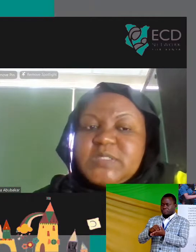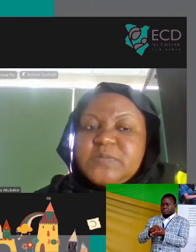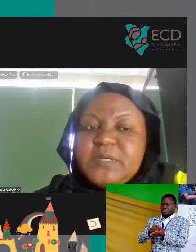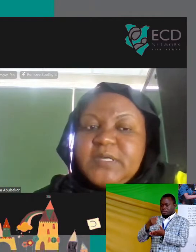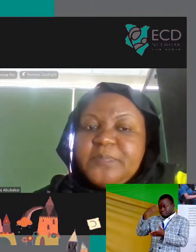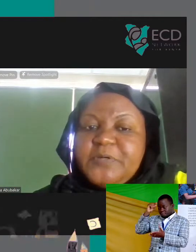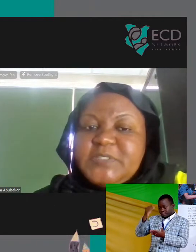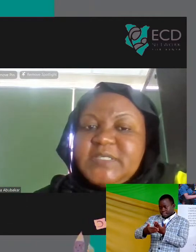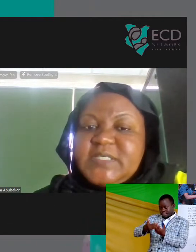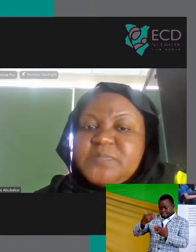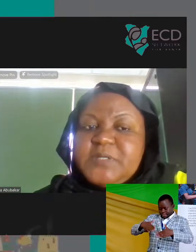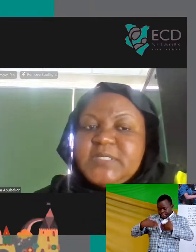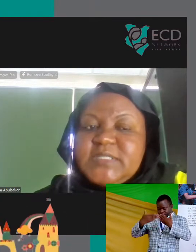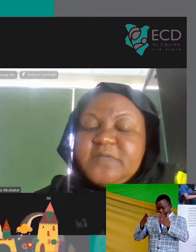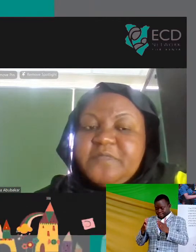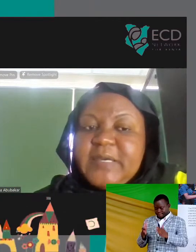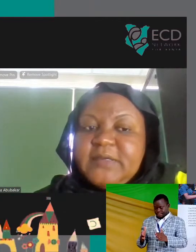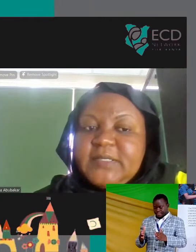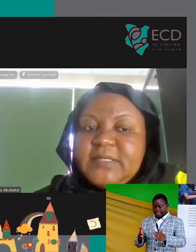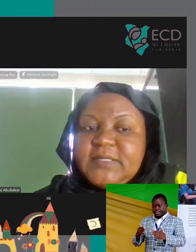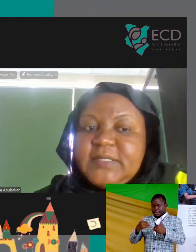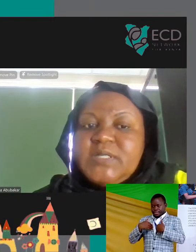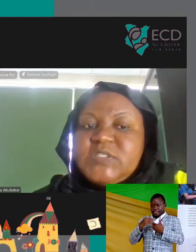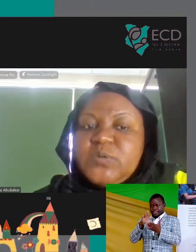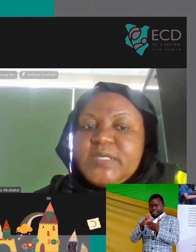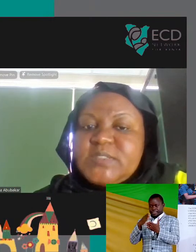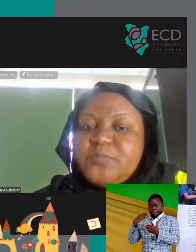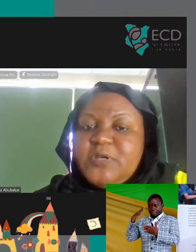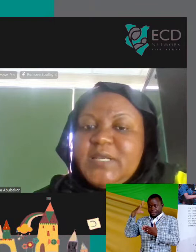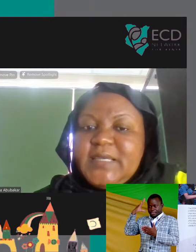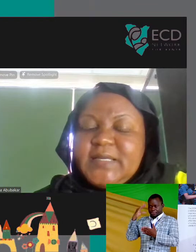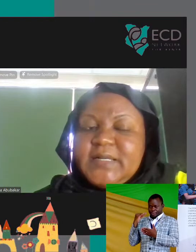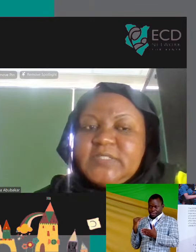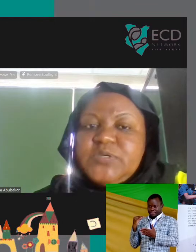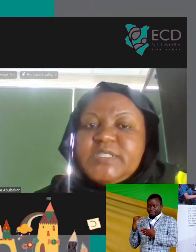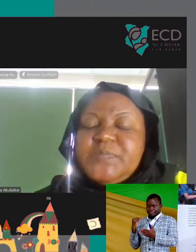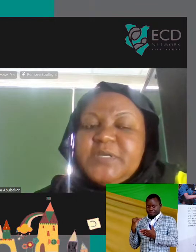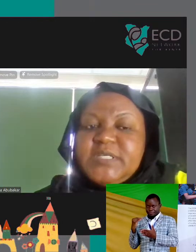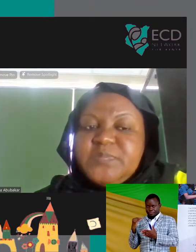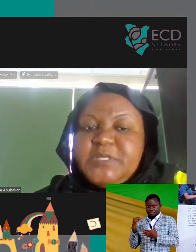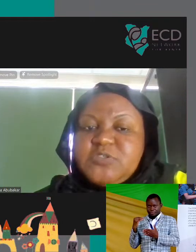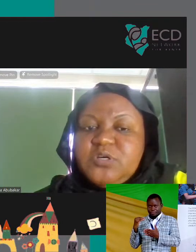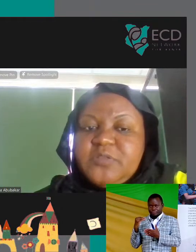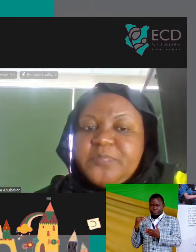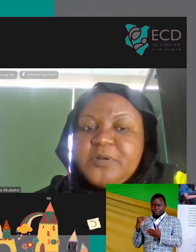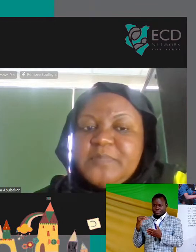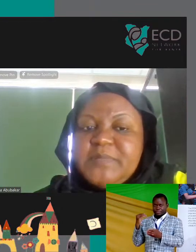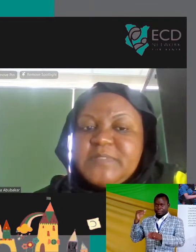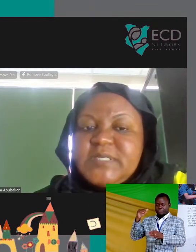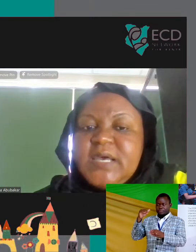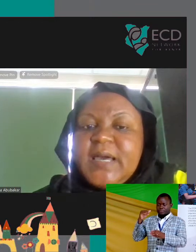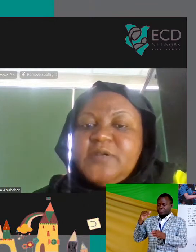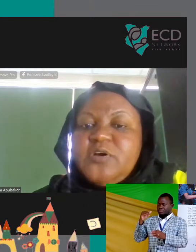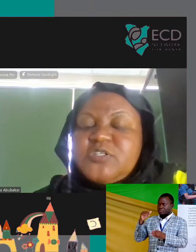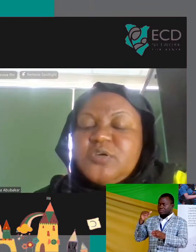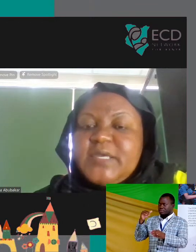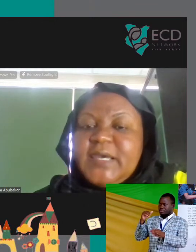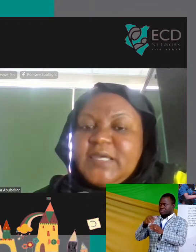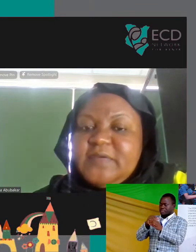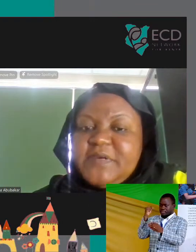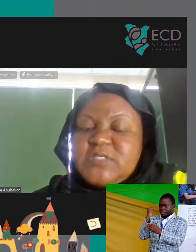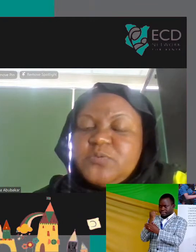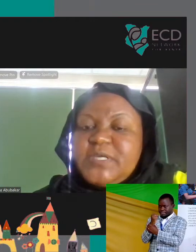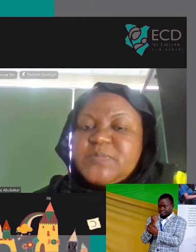caregivers who reported experiencing violence were twice more likely to experience mental health problems, and